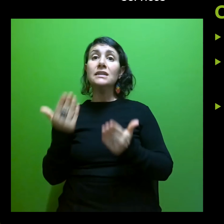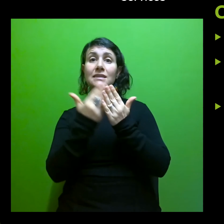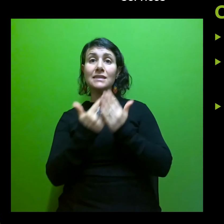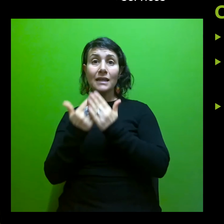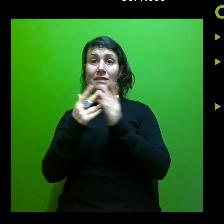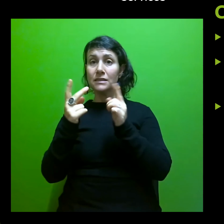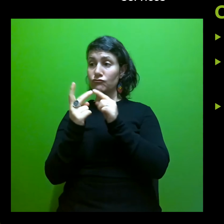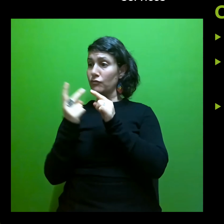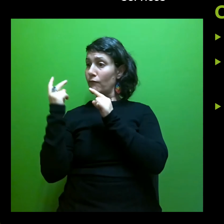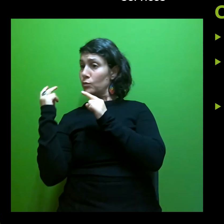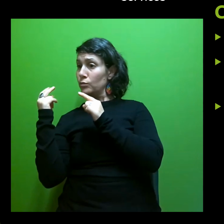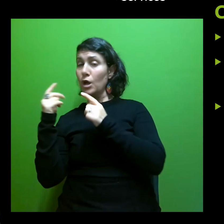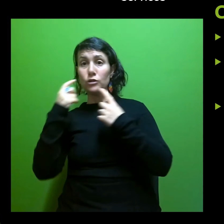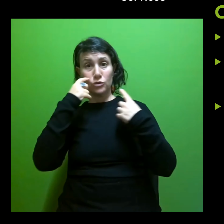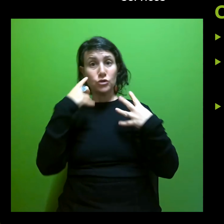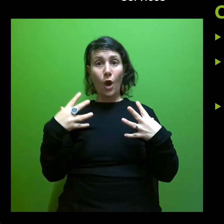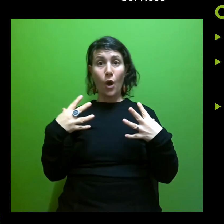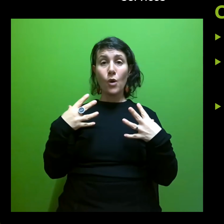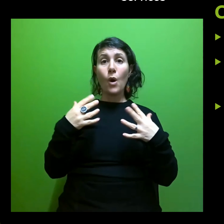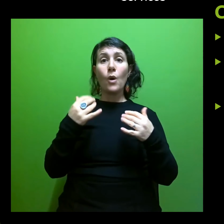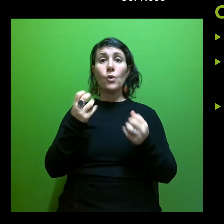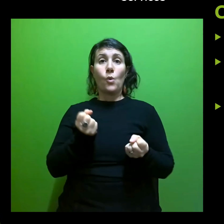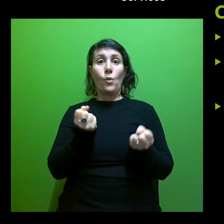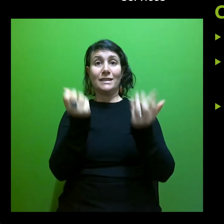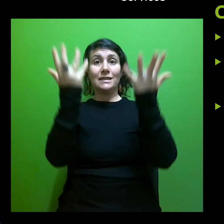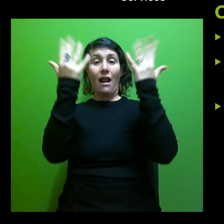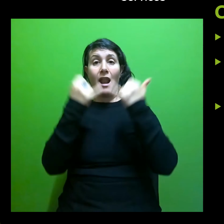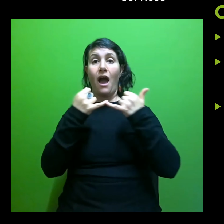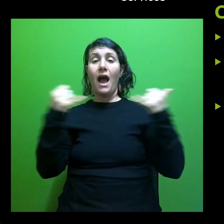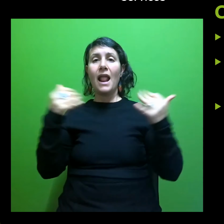greatly increases your chance of stopping smoking.